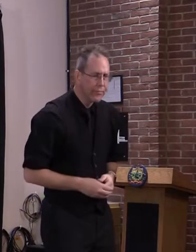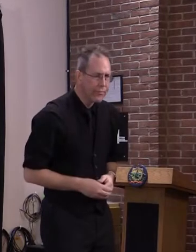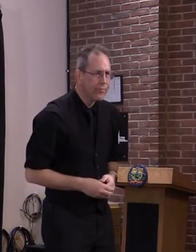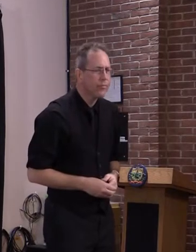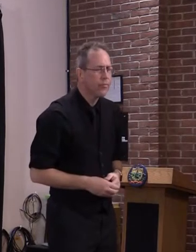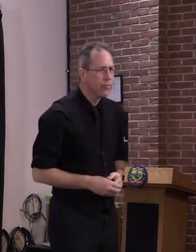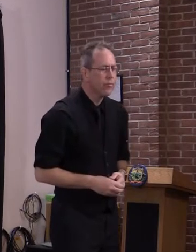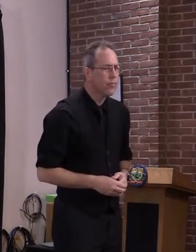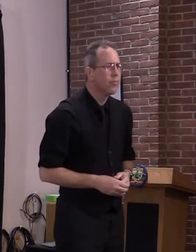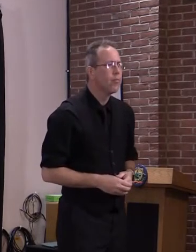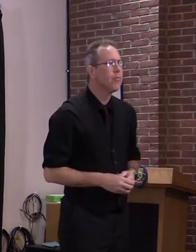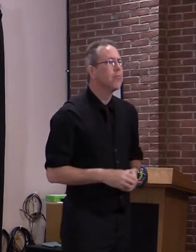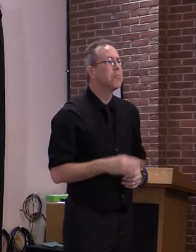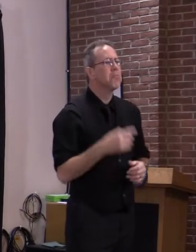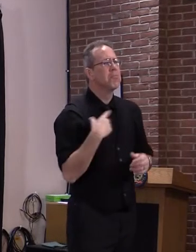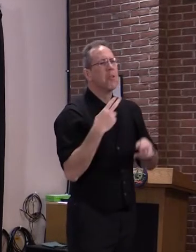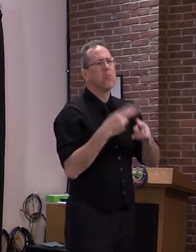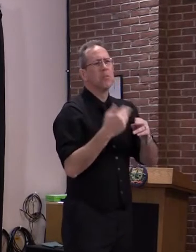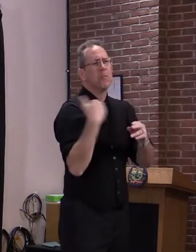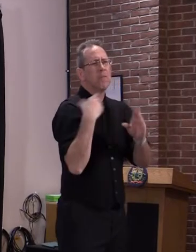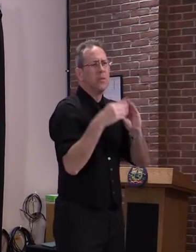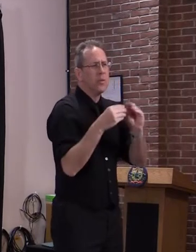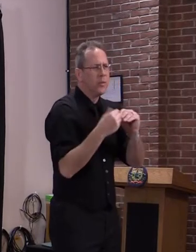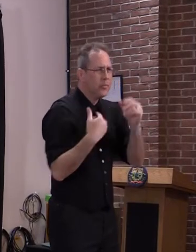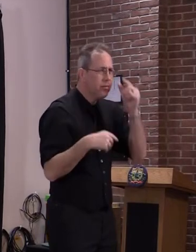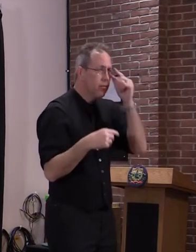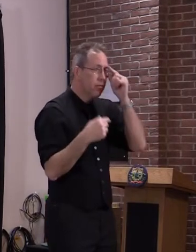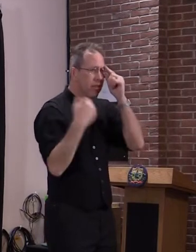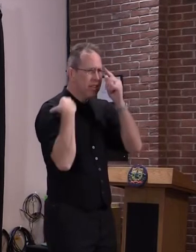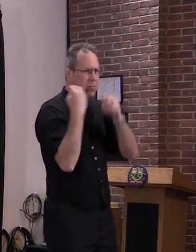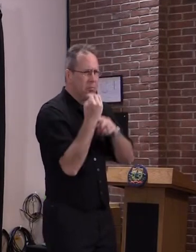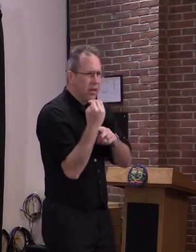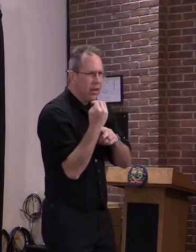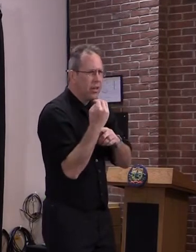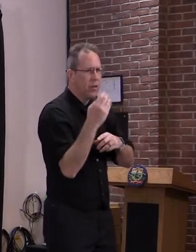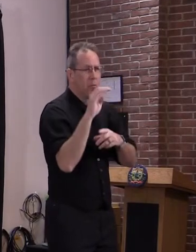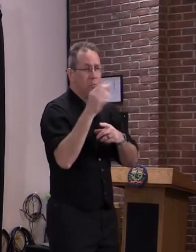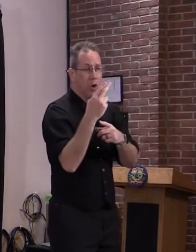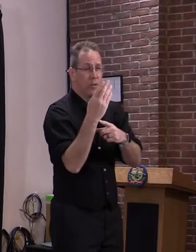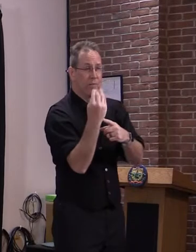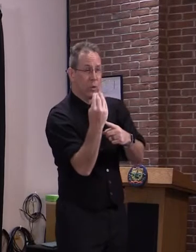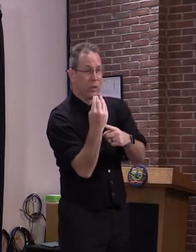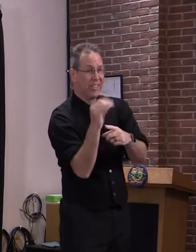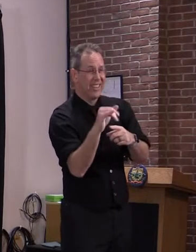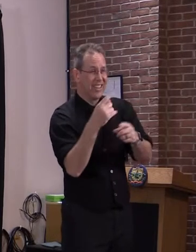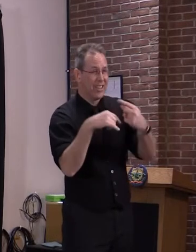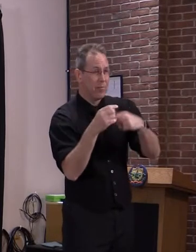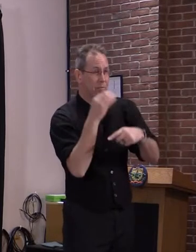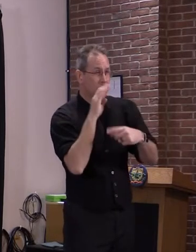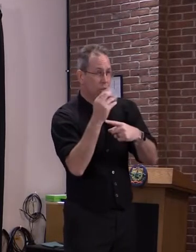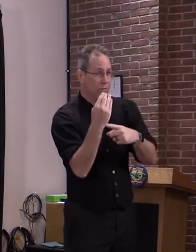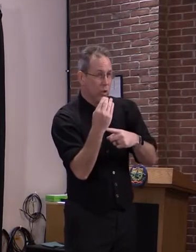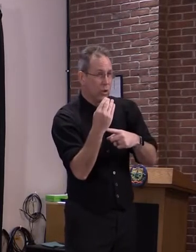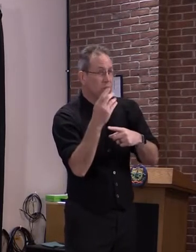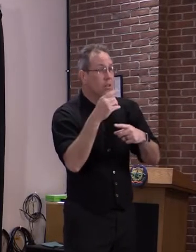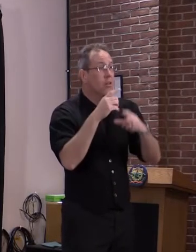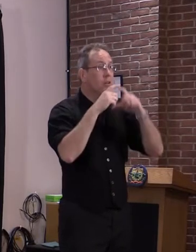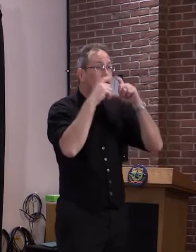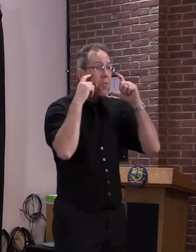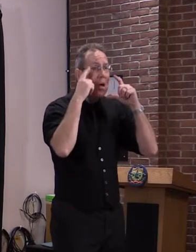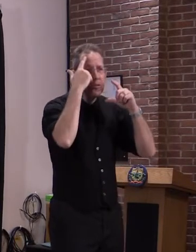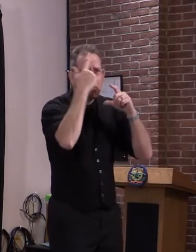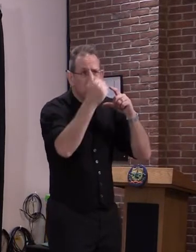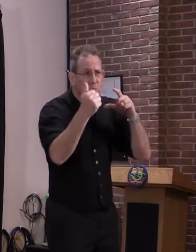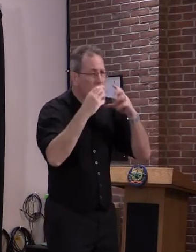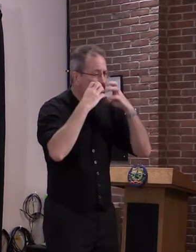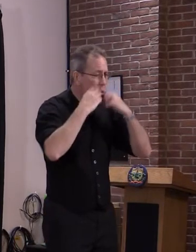already previewed, starting Monday, March 14th, the decision to wear a mask will be up to each person based on